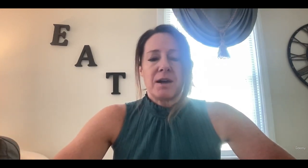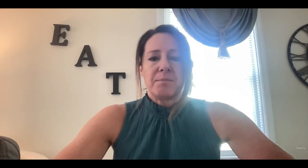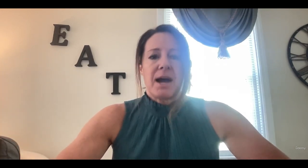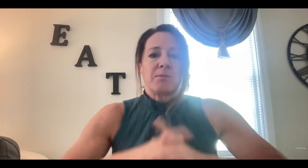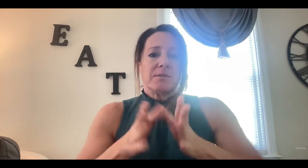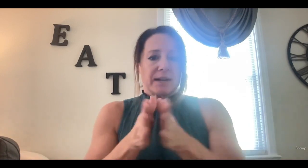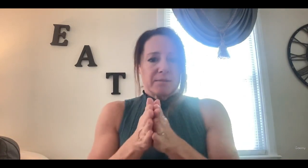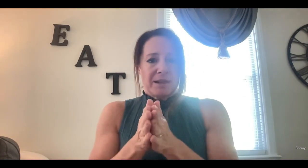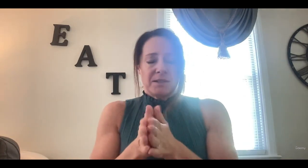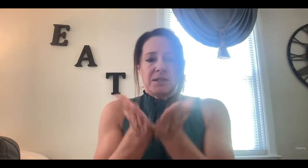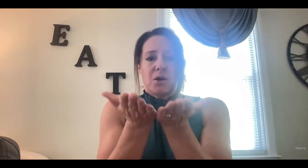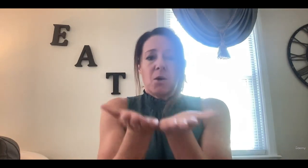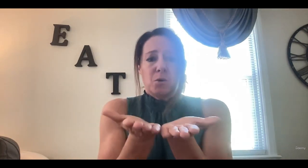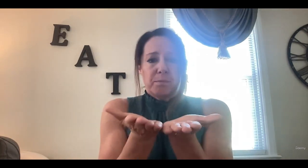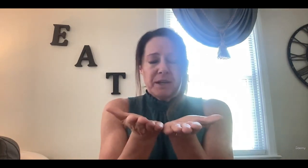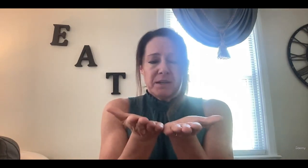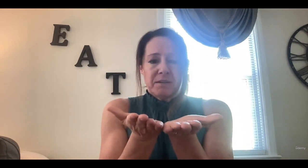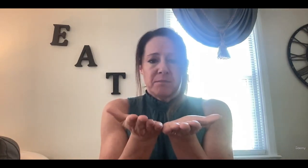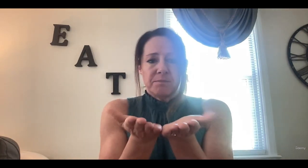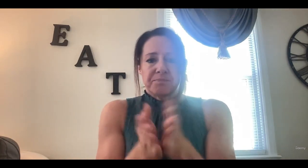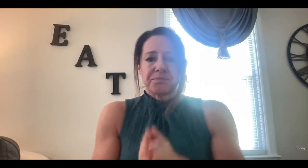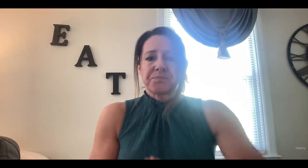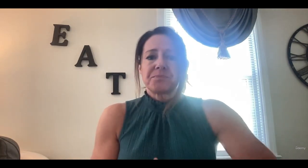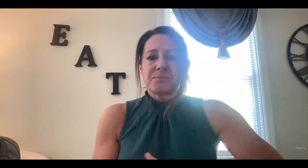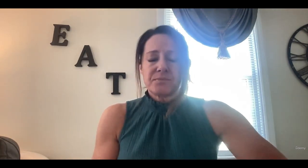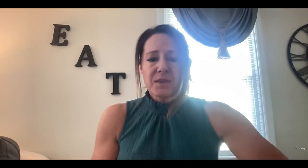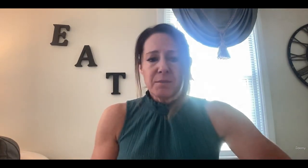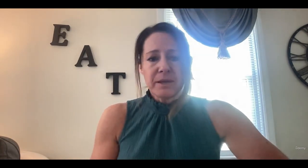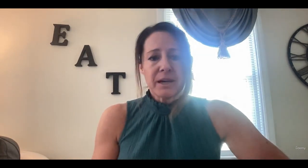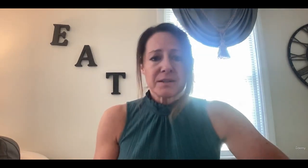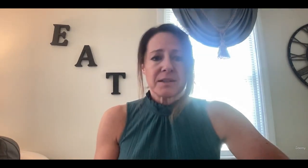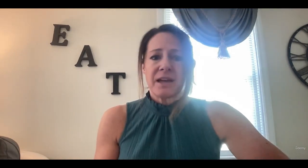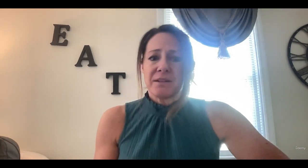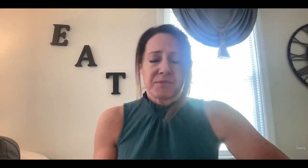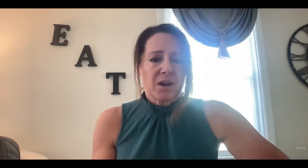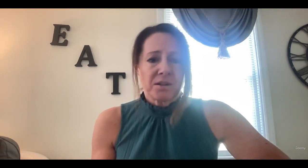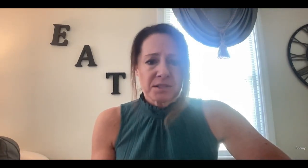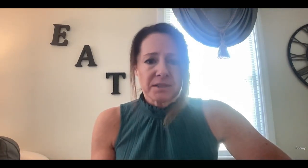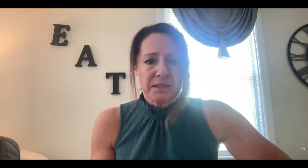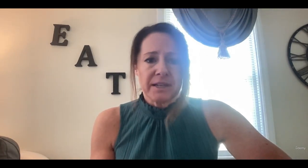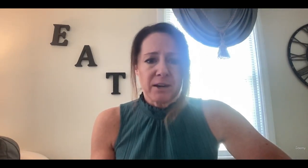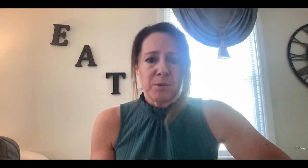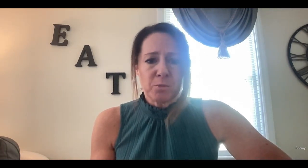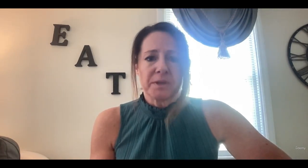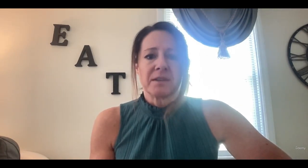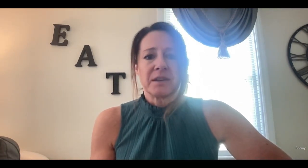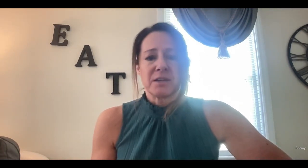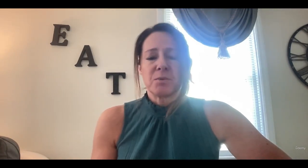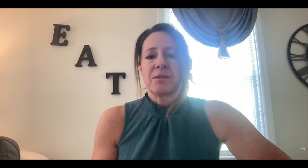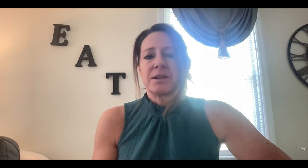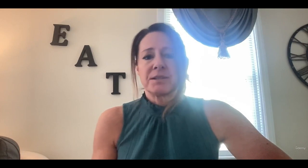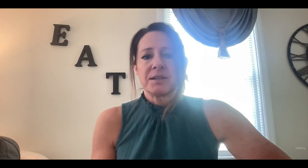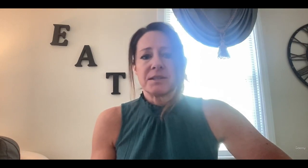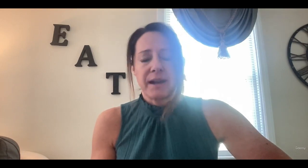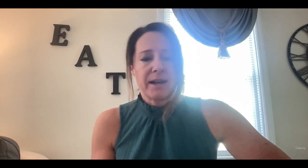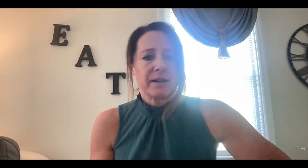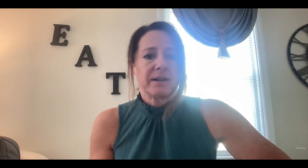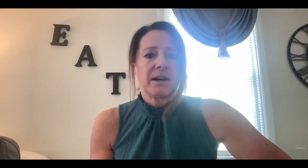I would recommend open, because they constantly need help opening things, whether it's a snack,